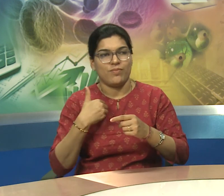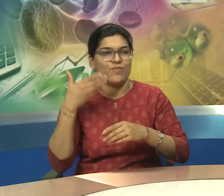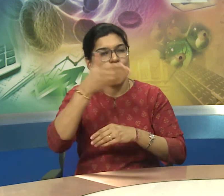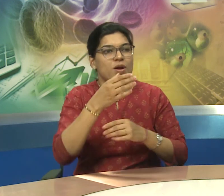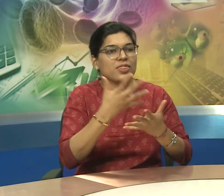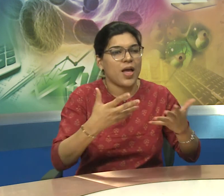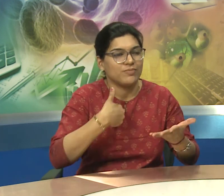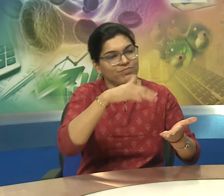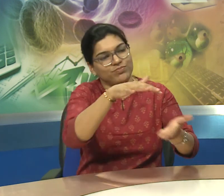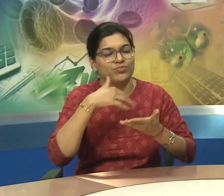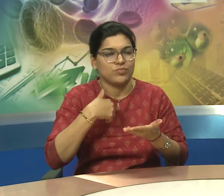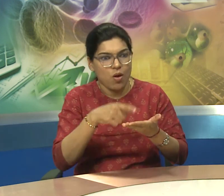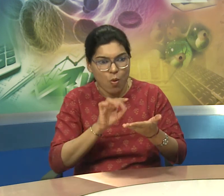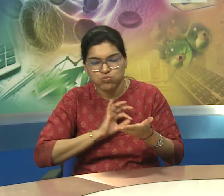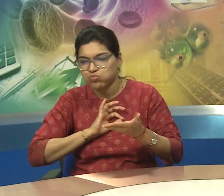to the price